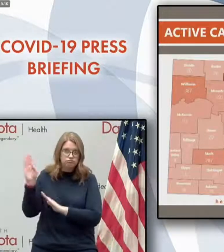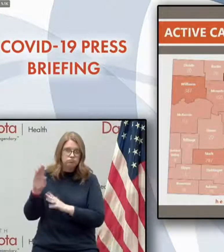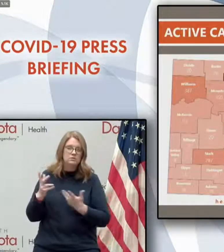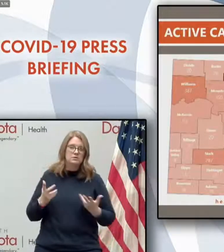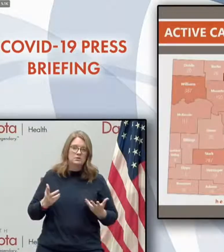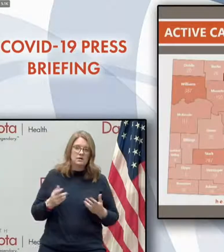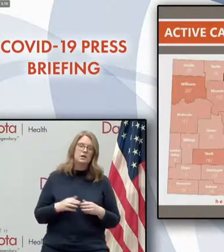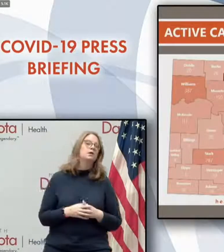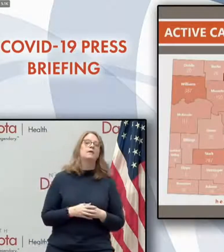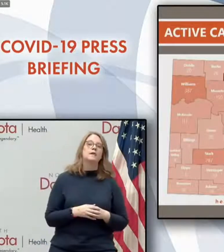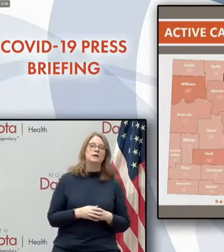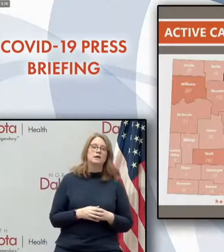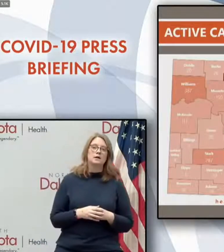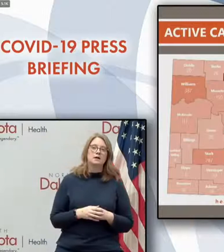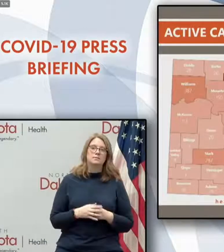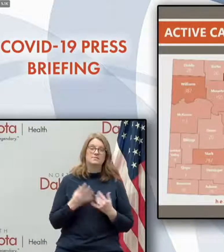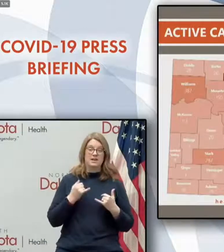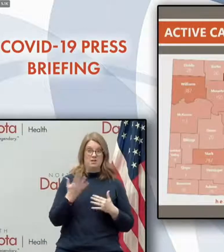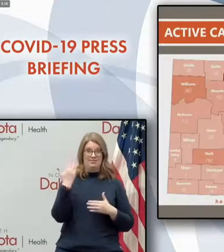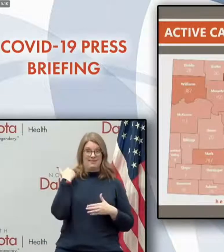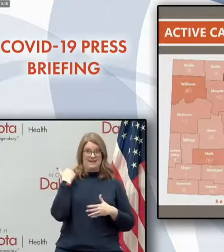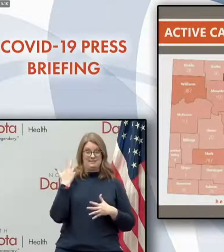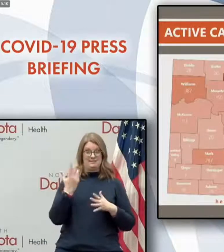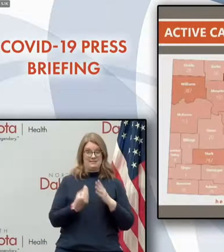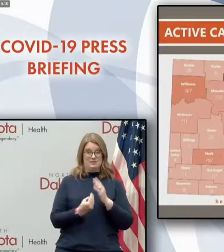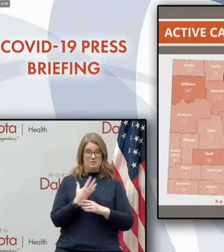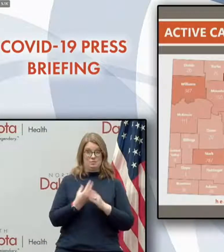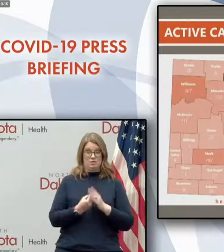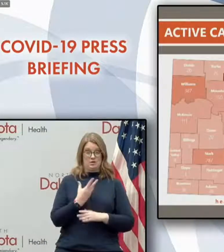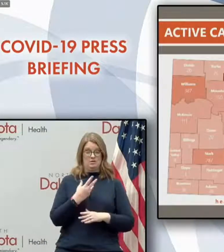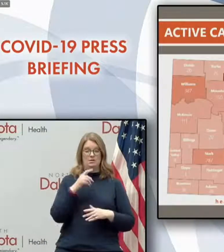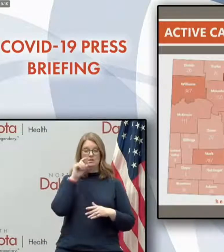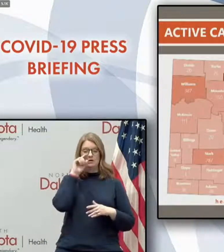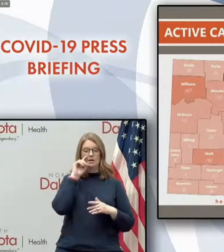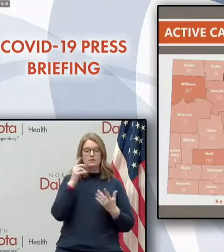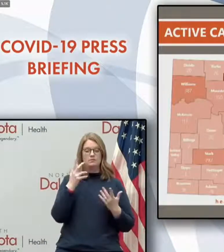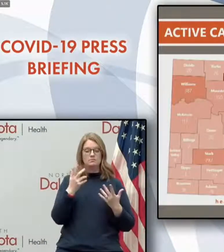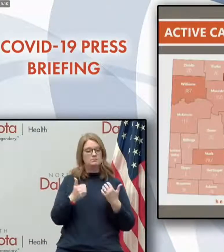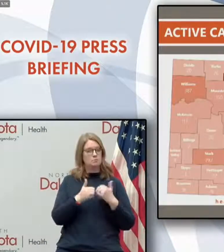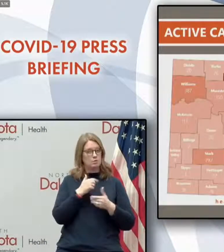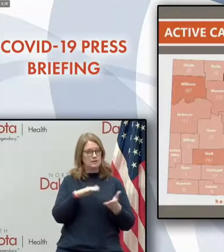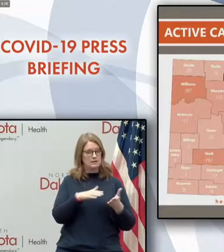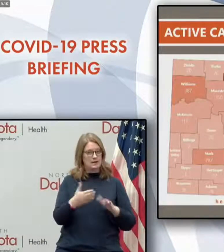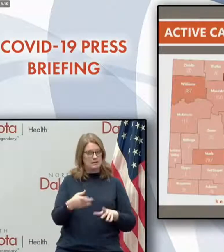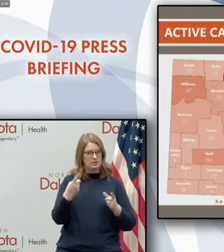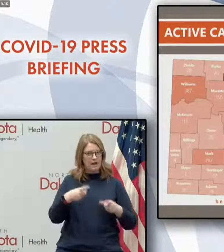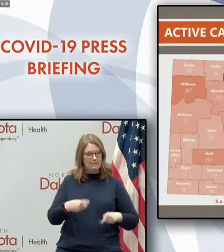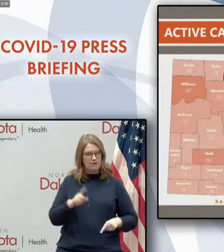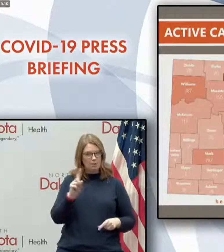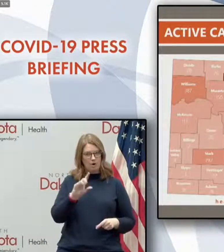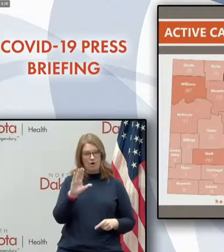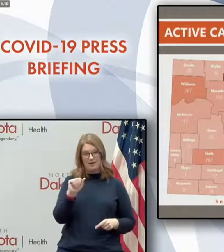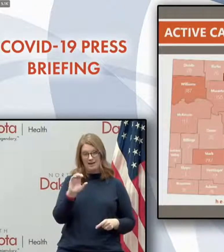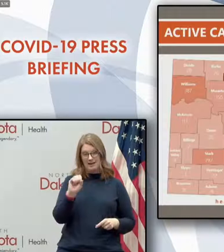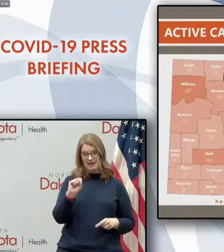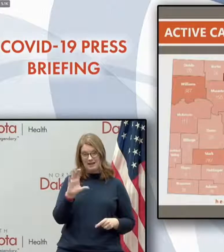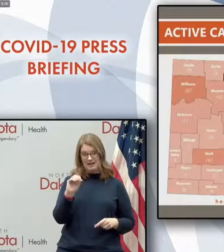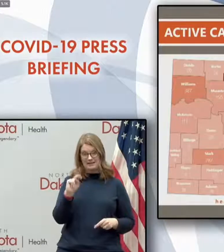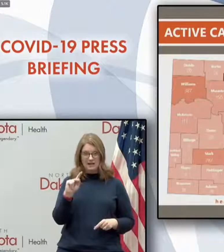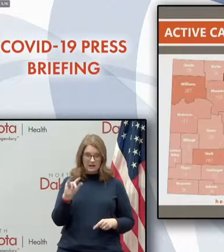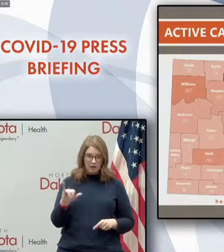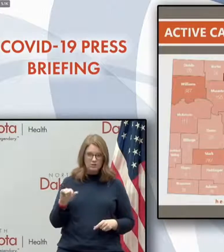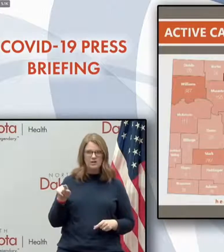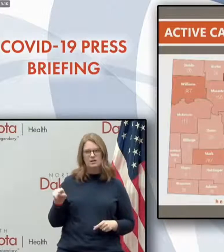started out last spring when most of the cases and the majority of the deaths were occurring in Cass County. There might have been